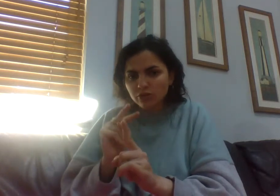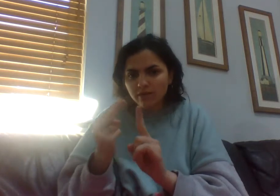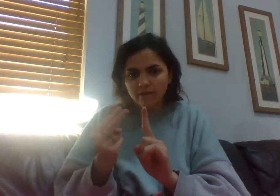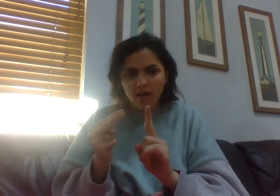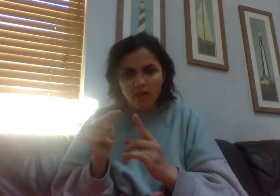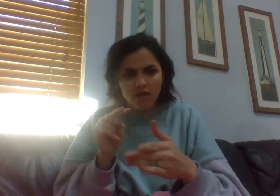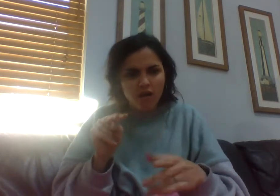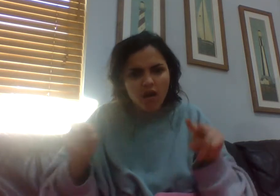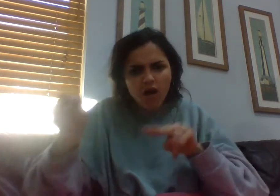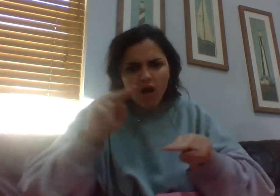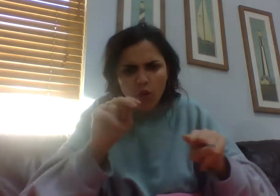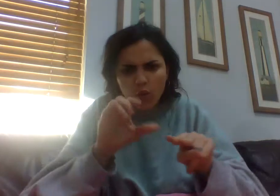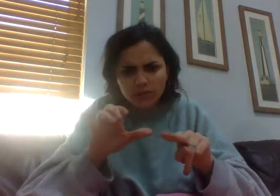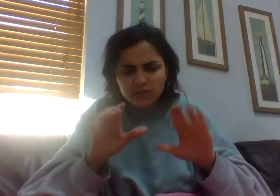that video that you watched on Ellsworth Kelly?